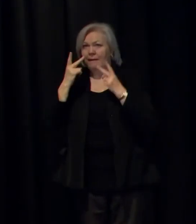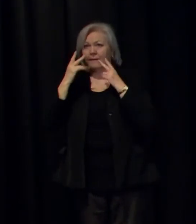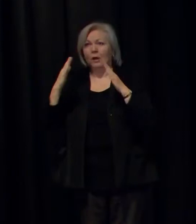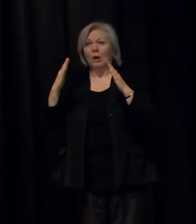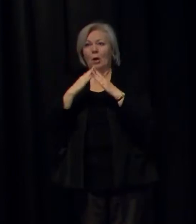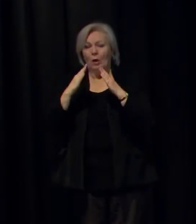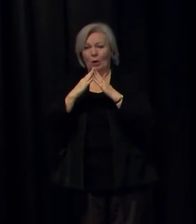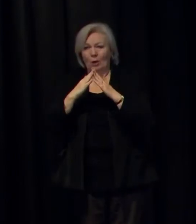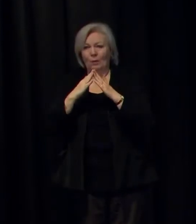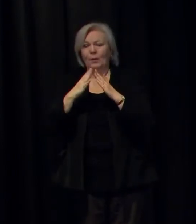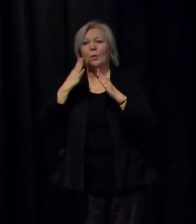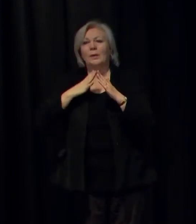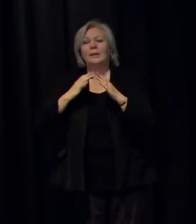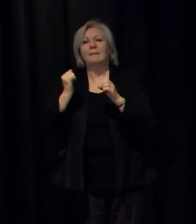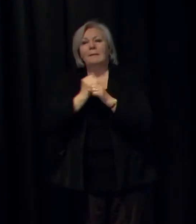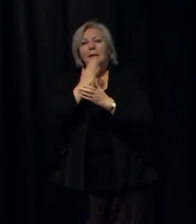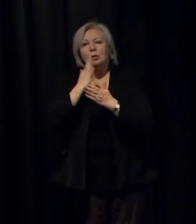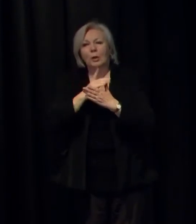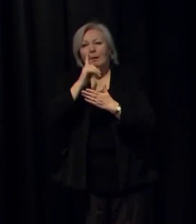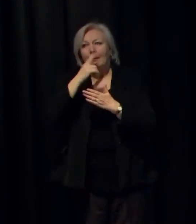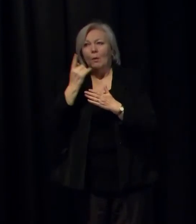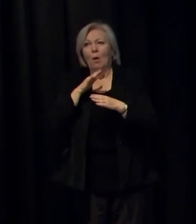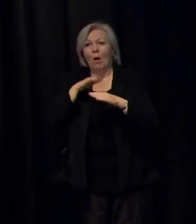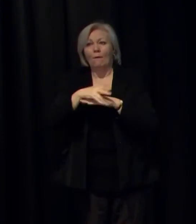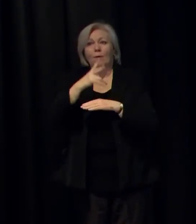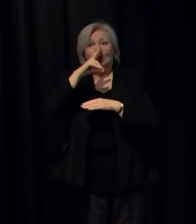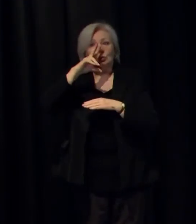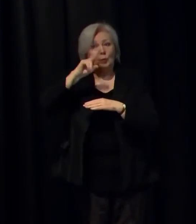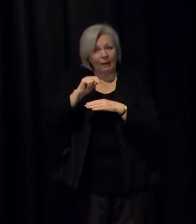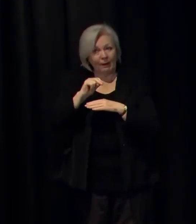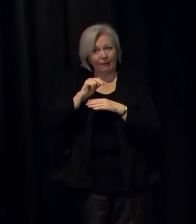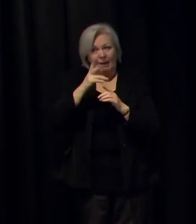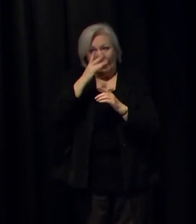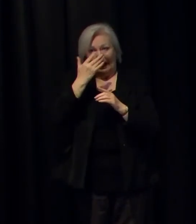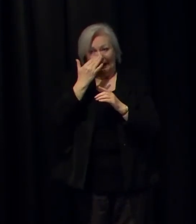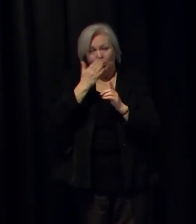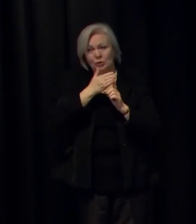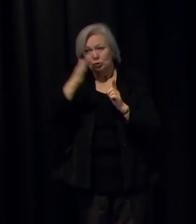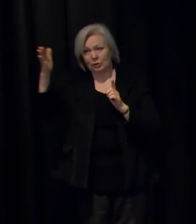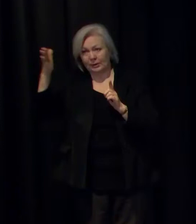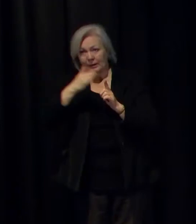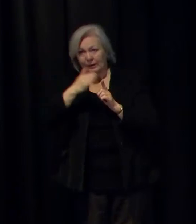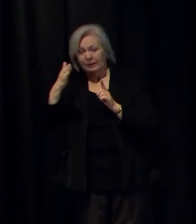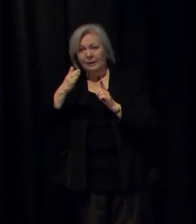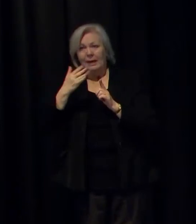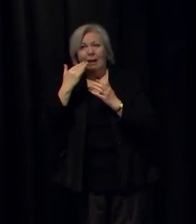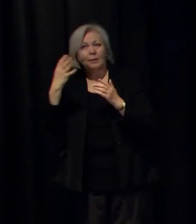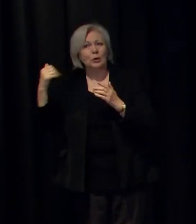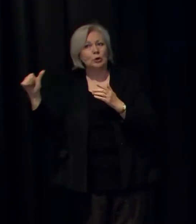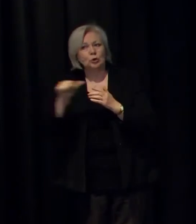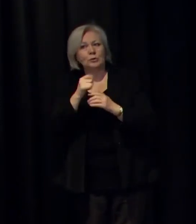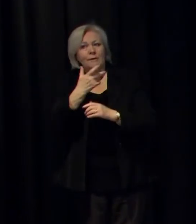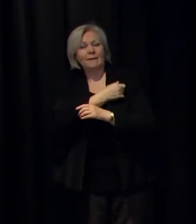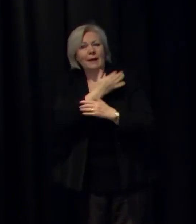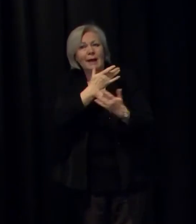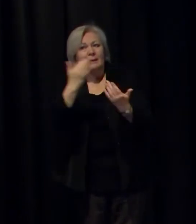and over population. What percentage of 12 and over, 12 to I'll get you an exact number from today, but we are very confident.